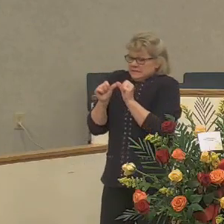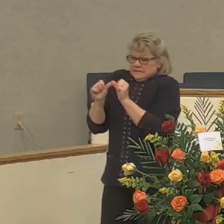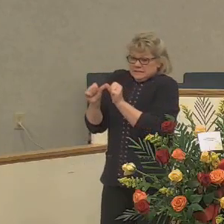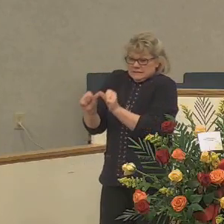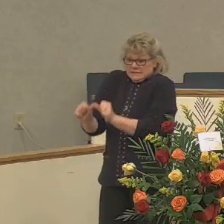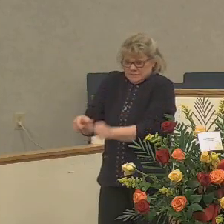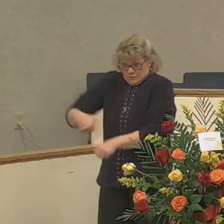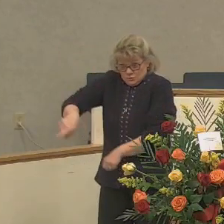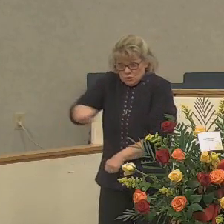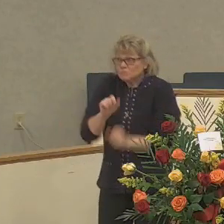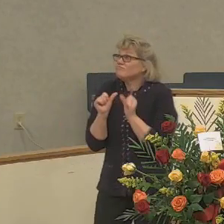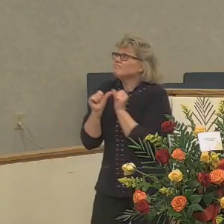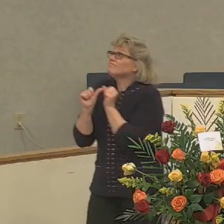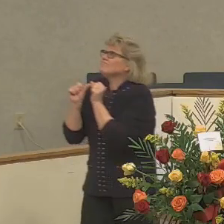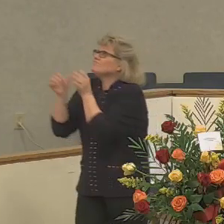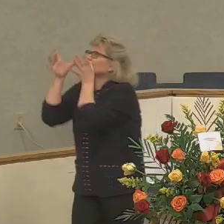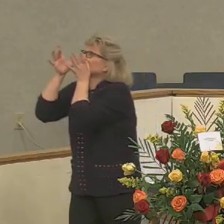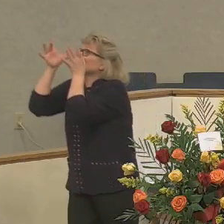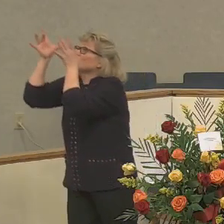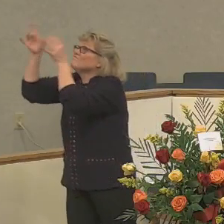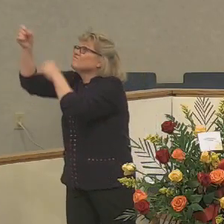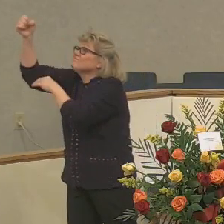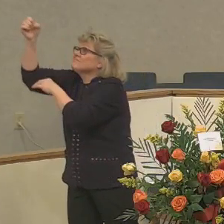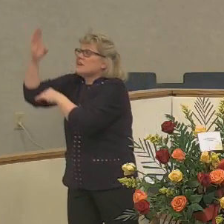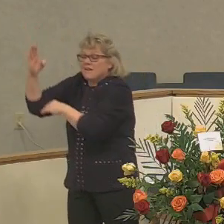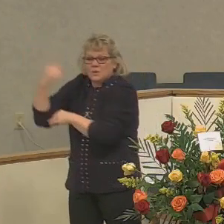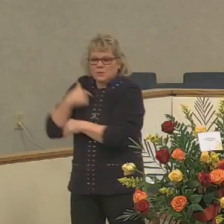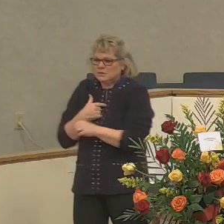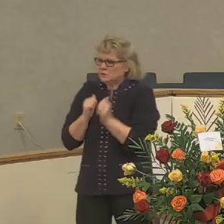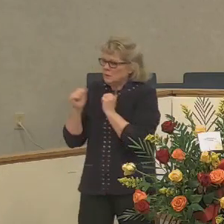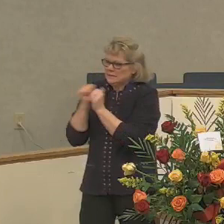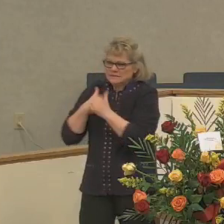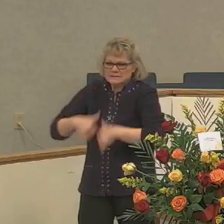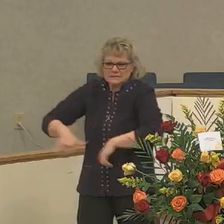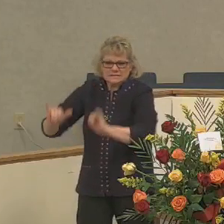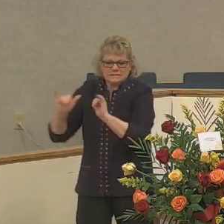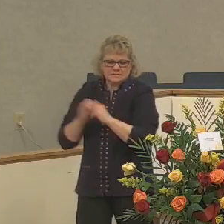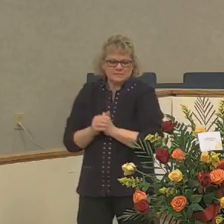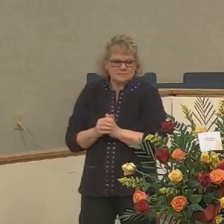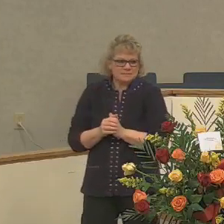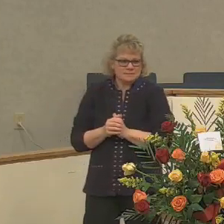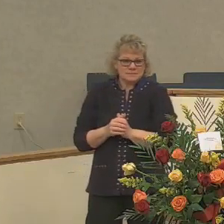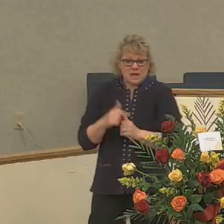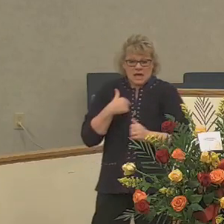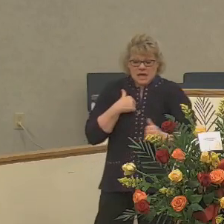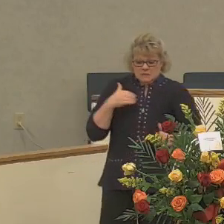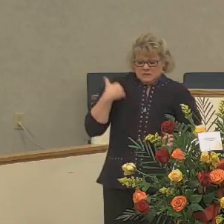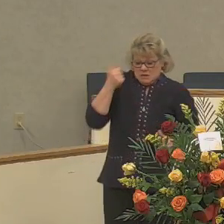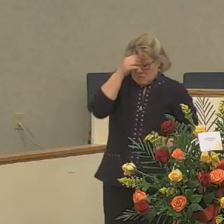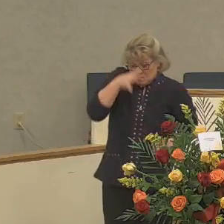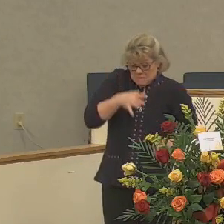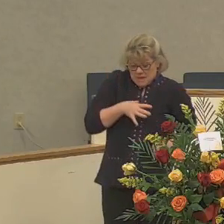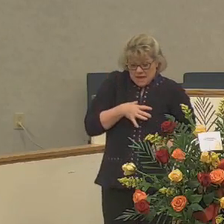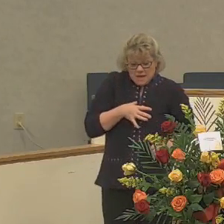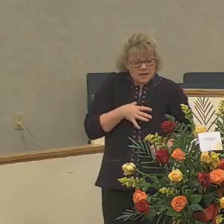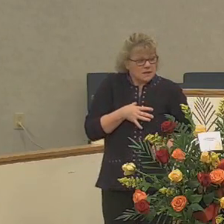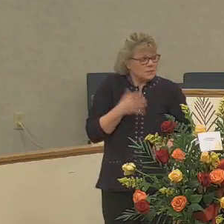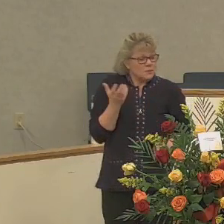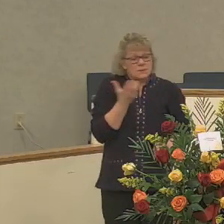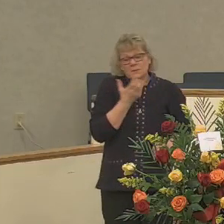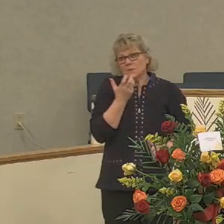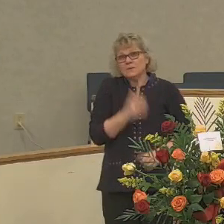you? By God's grace, I'm still running the race. When I was a young man, oh,